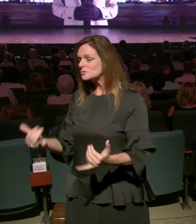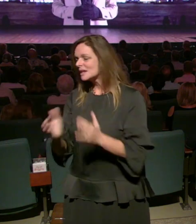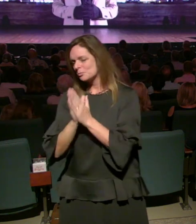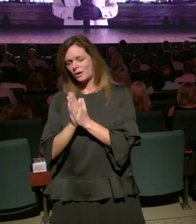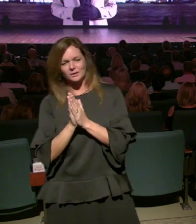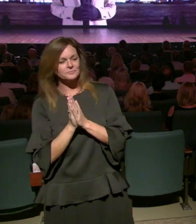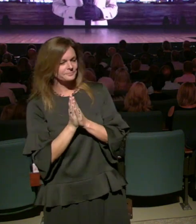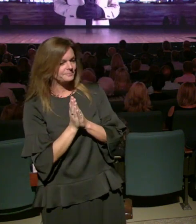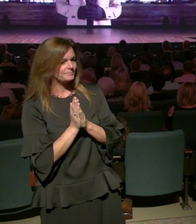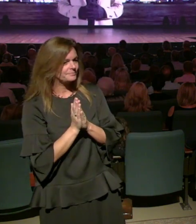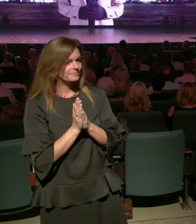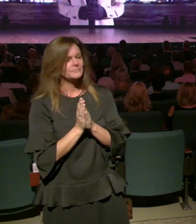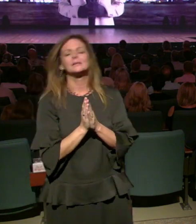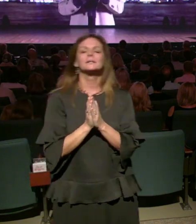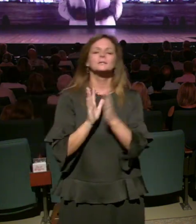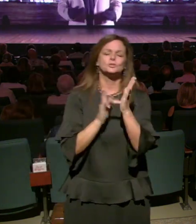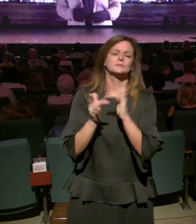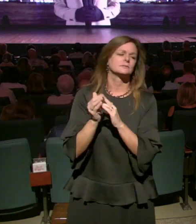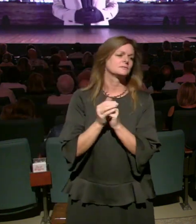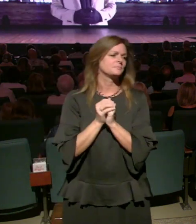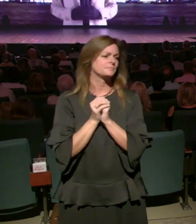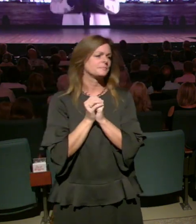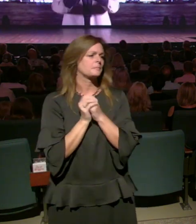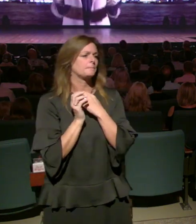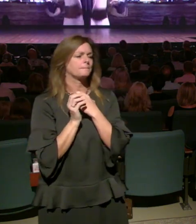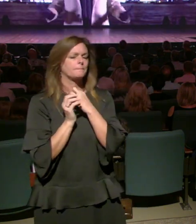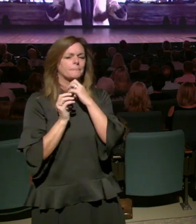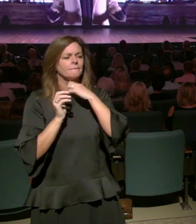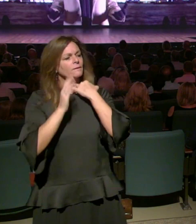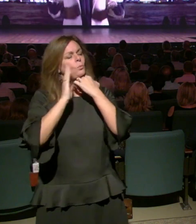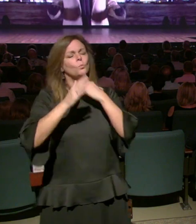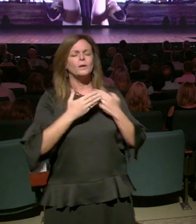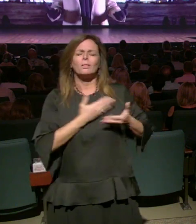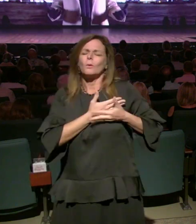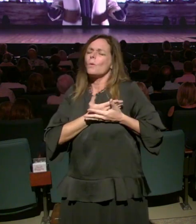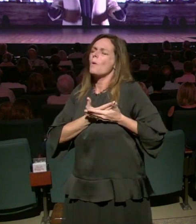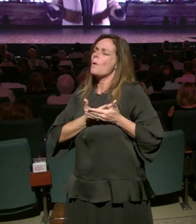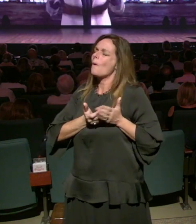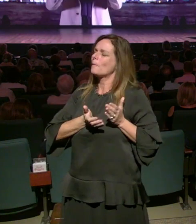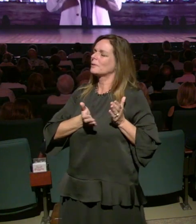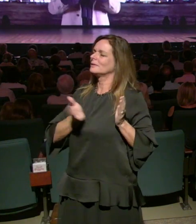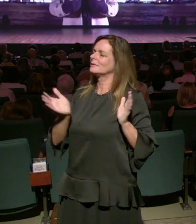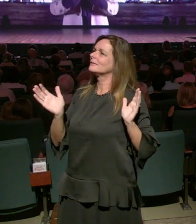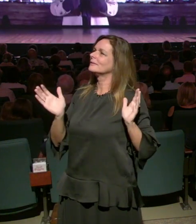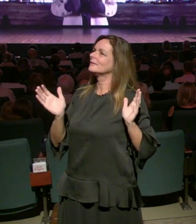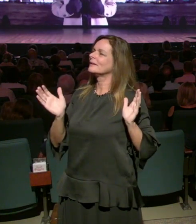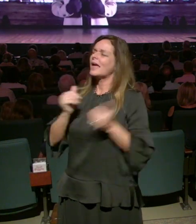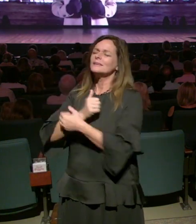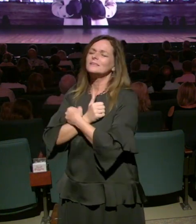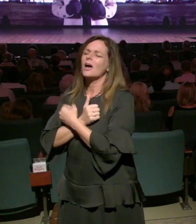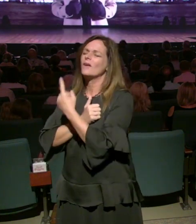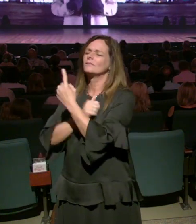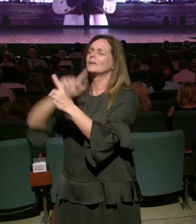the greatest gift ever, Jesus. And what I'm asking you to do is to open your life up to him, to receive his love and his grace